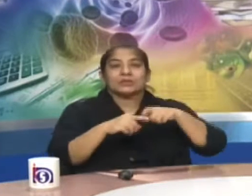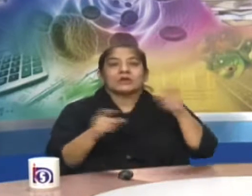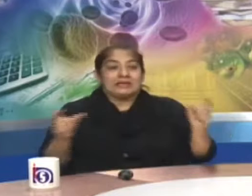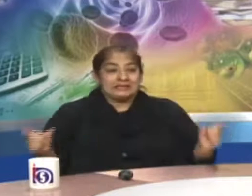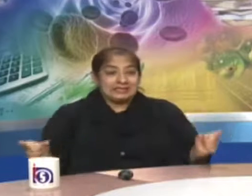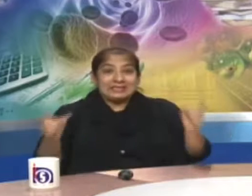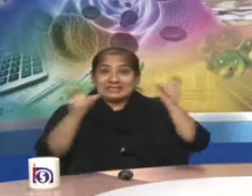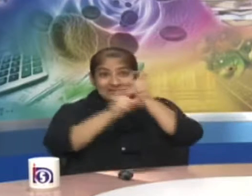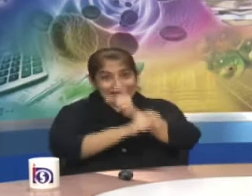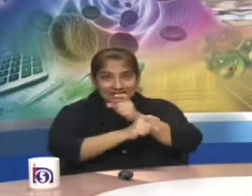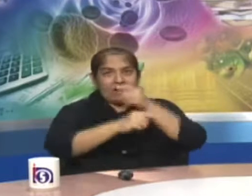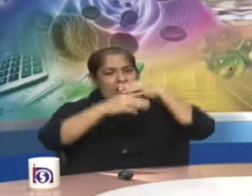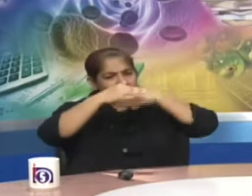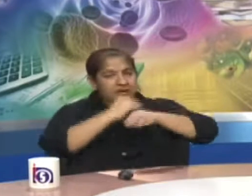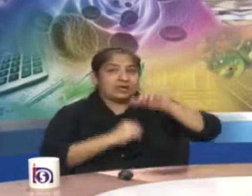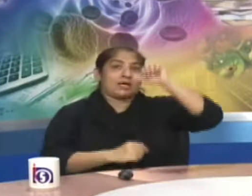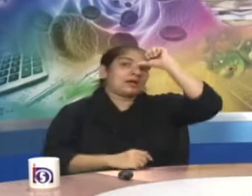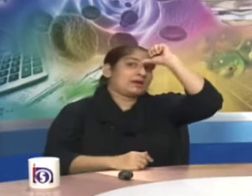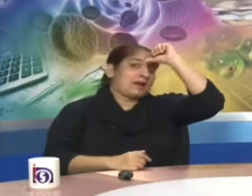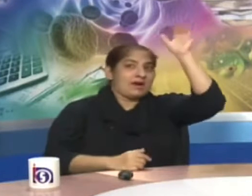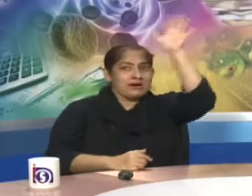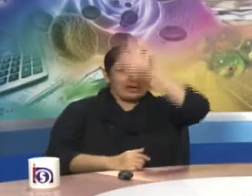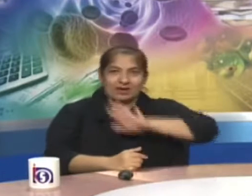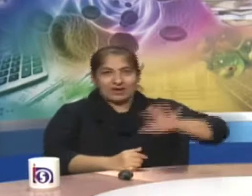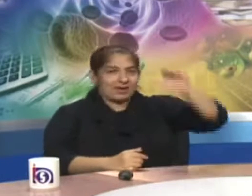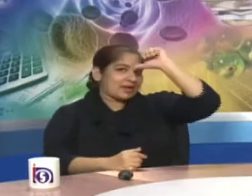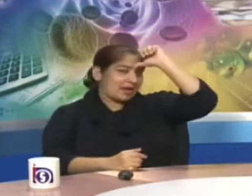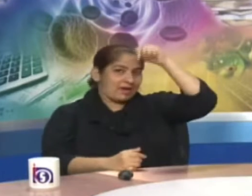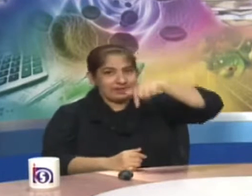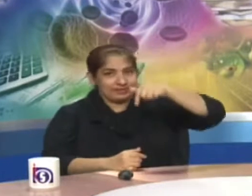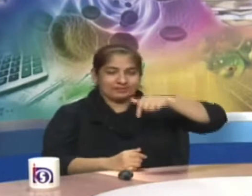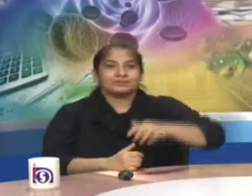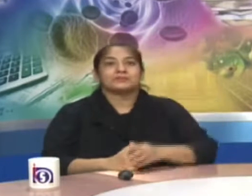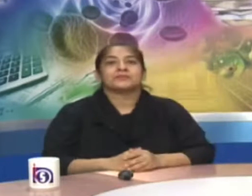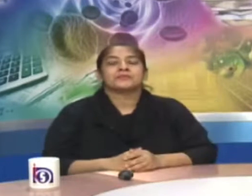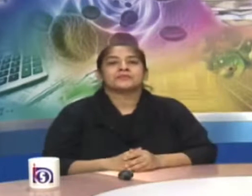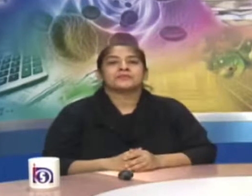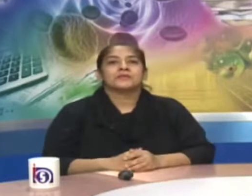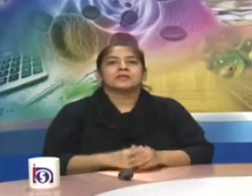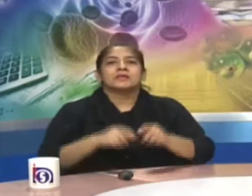Let us now understand stock exchange in India.